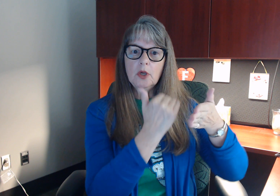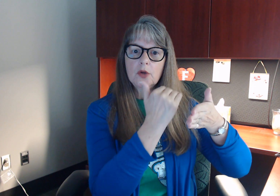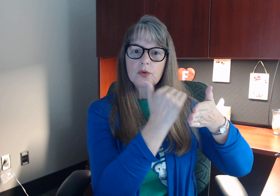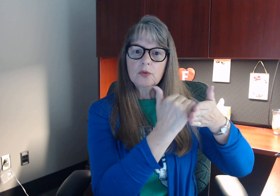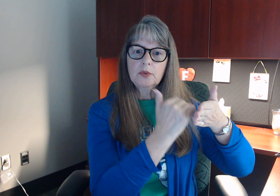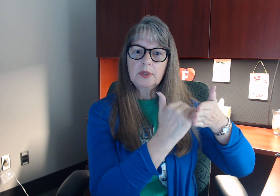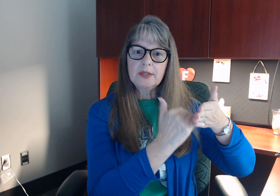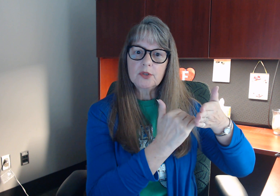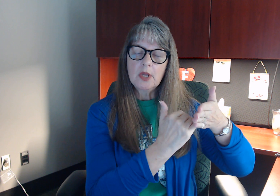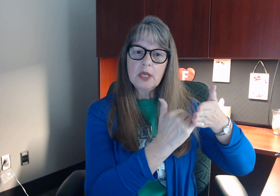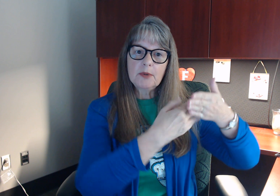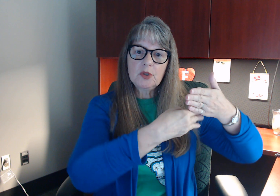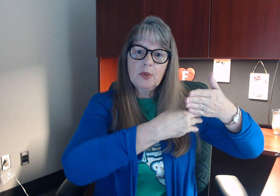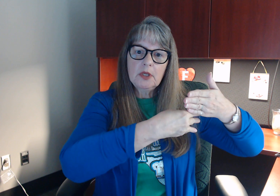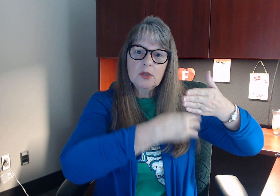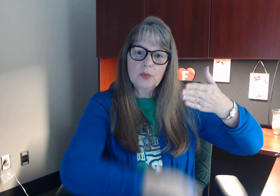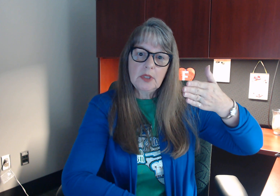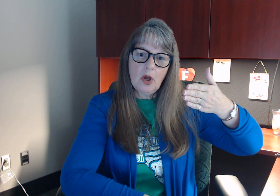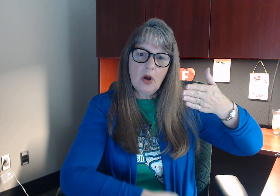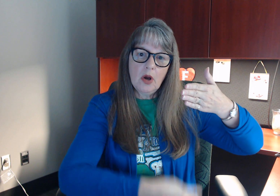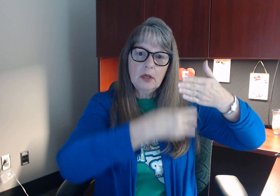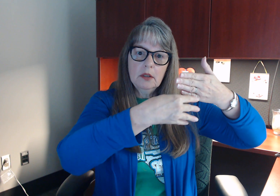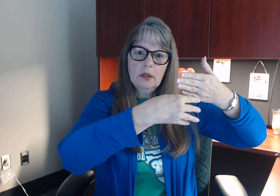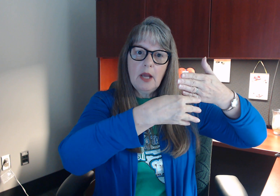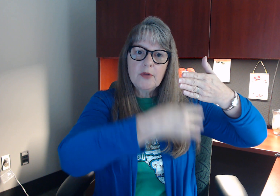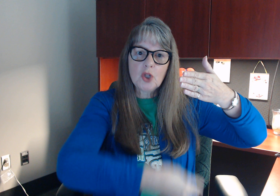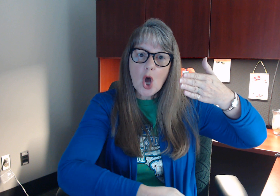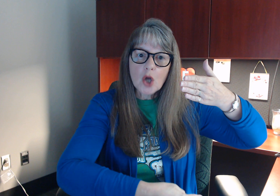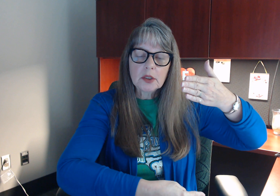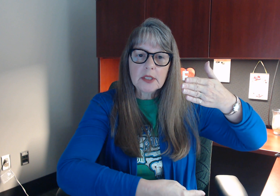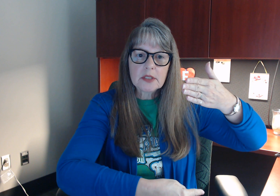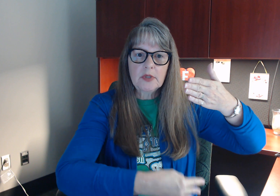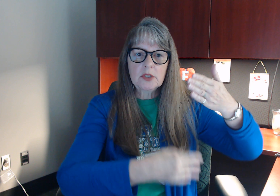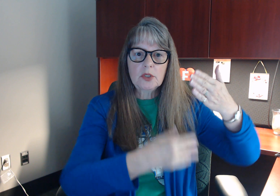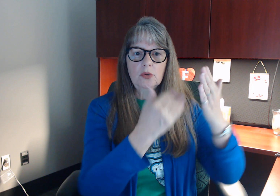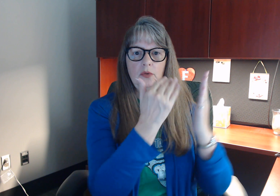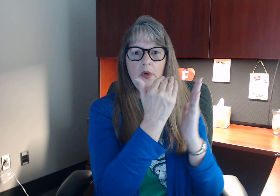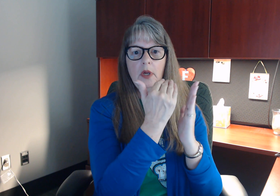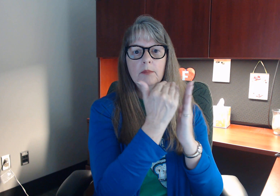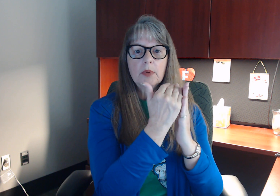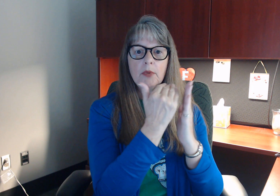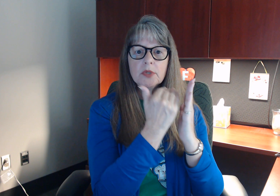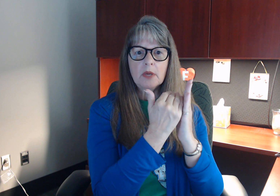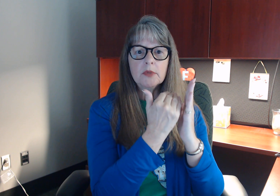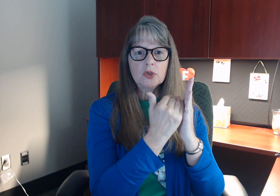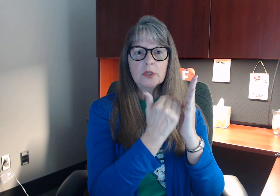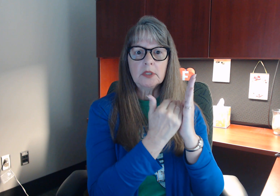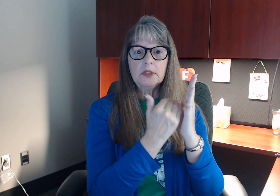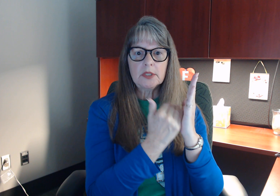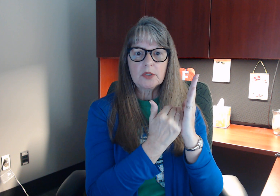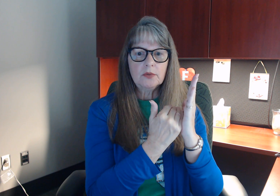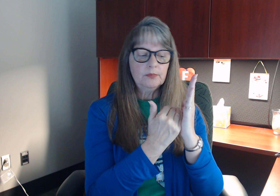do list, especially when it gets really long. I have a long list of things to do. But most of the time, this is just a list.